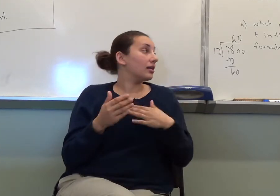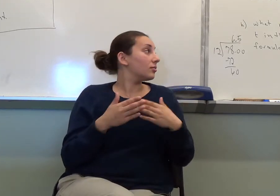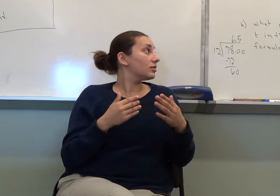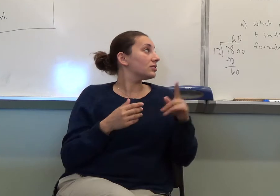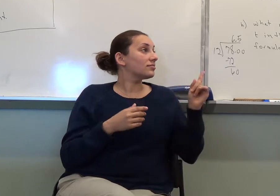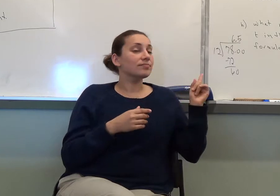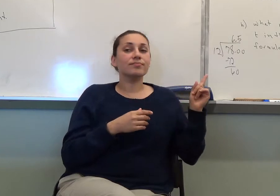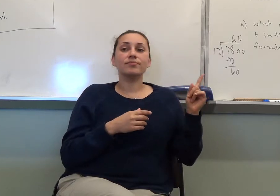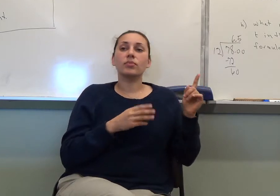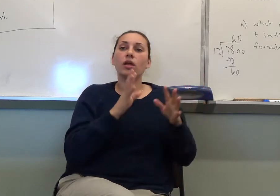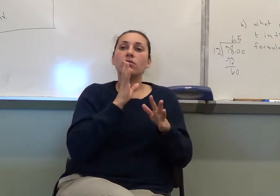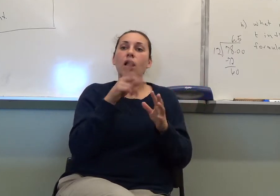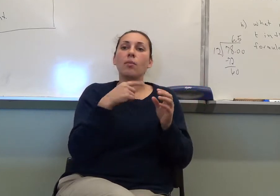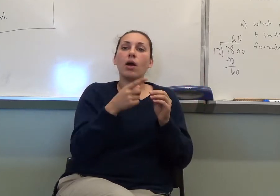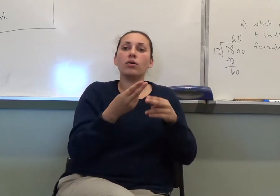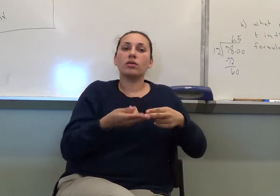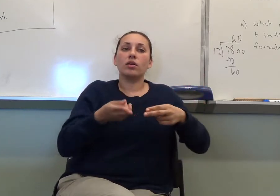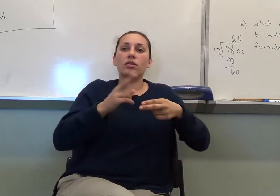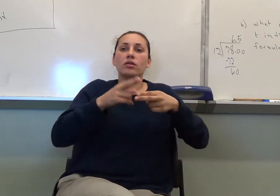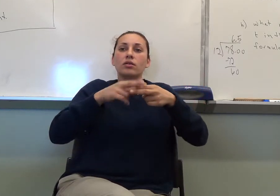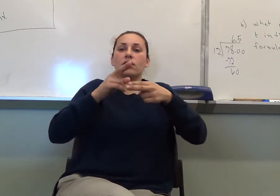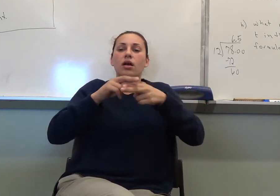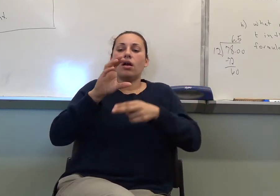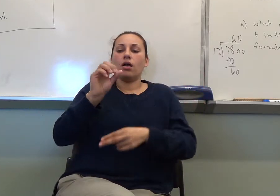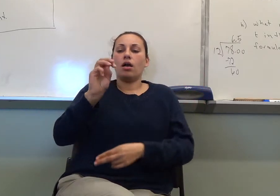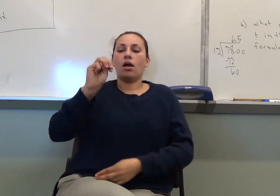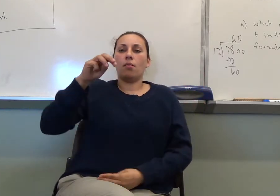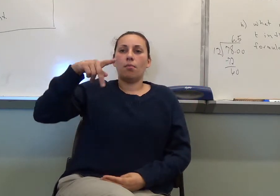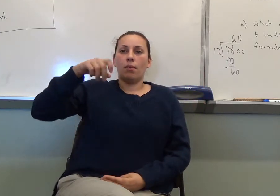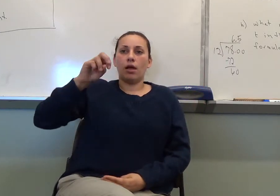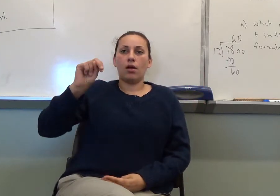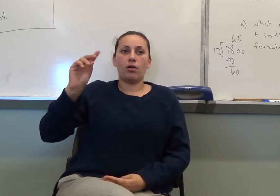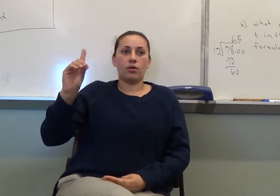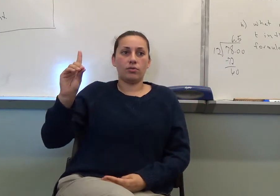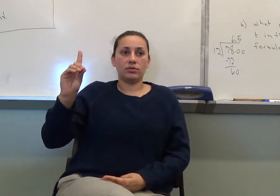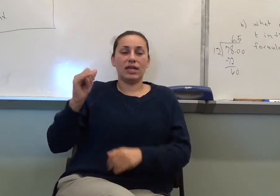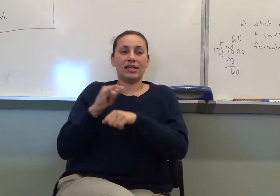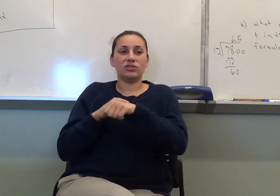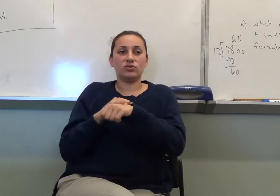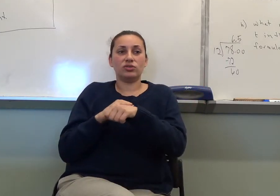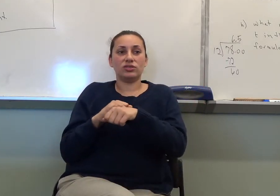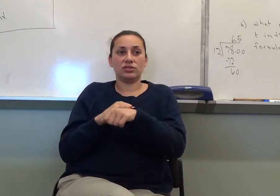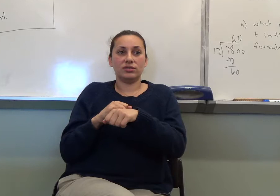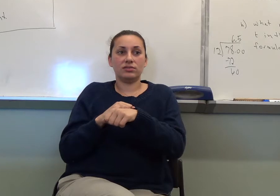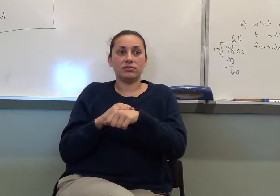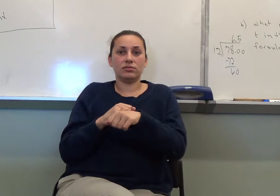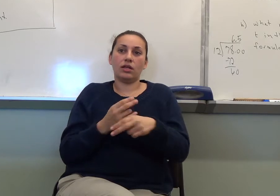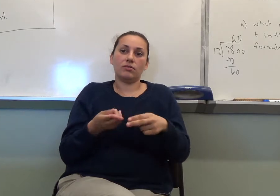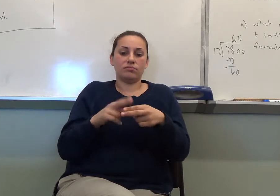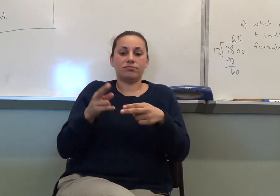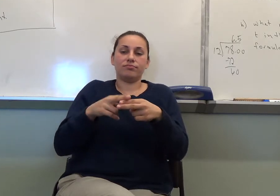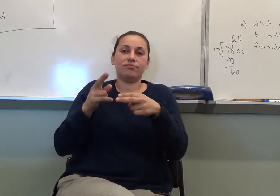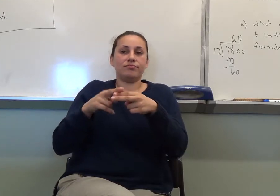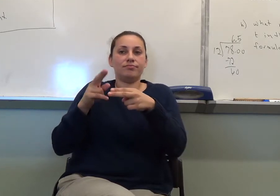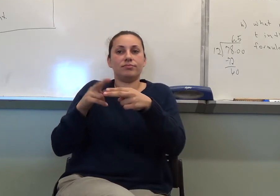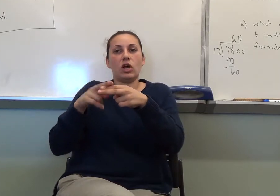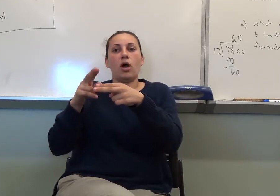compound interest. And we're going to do that by taking a look at example 3 that